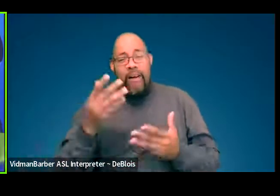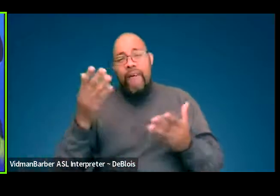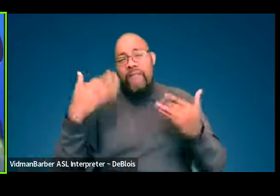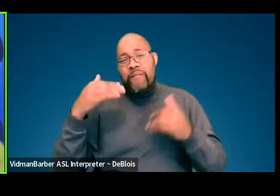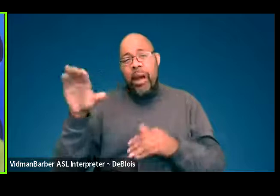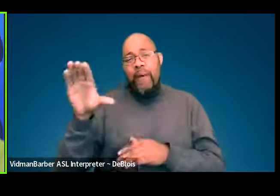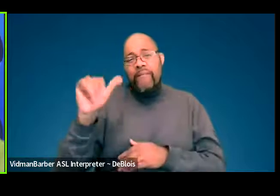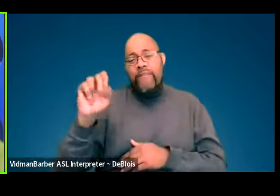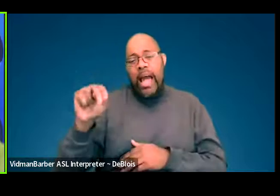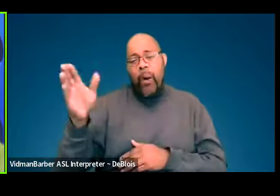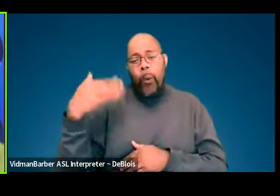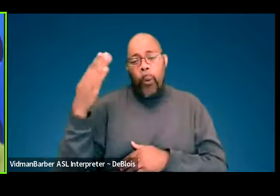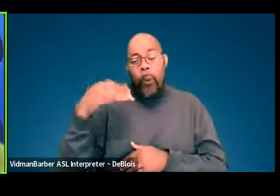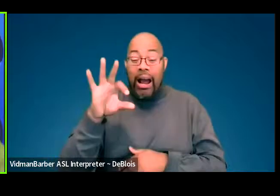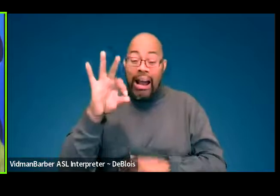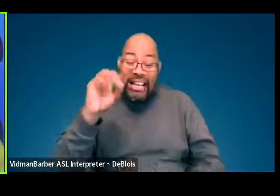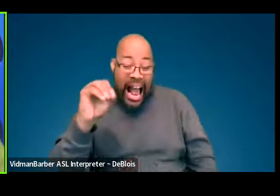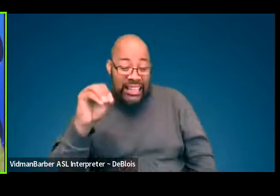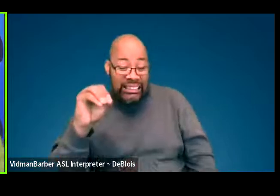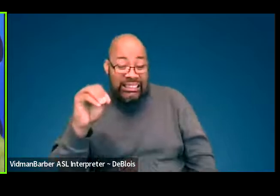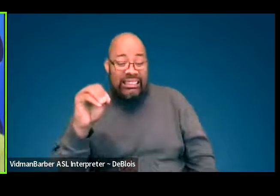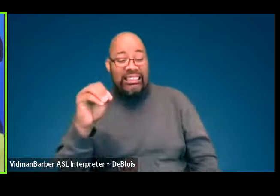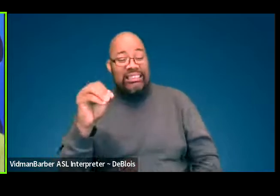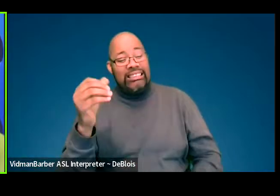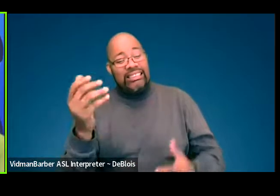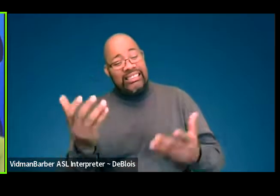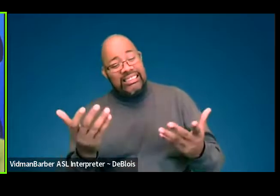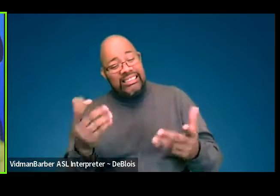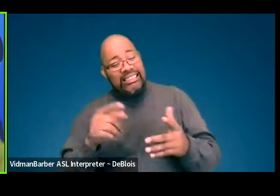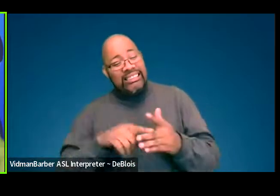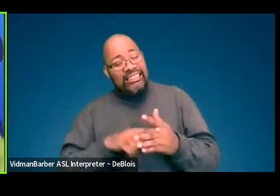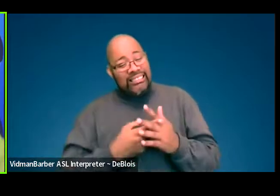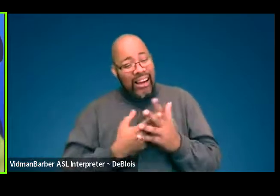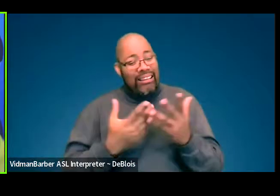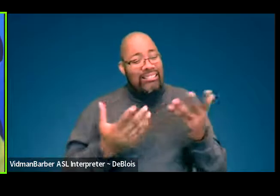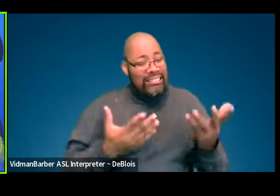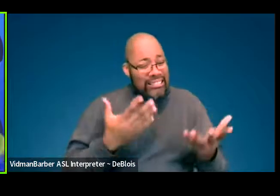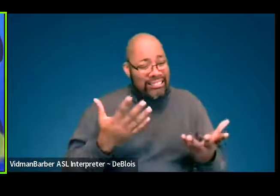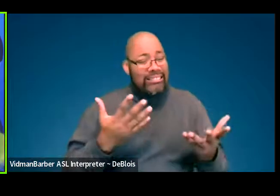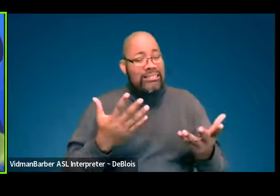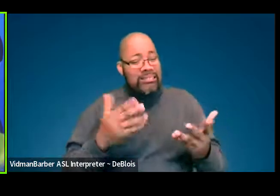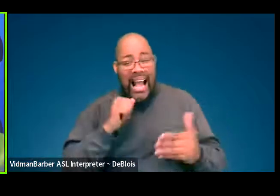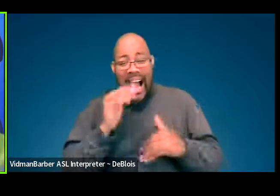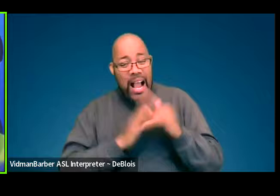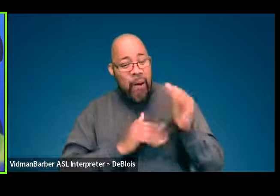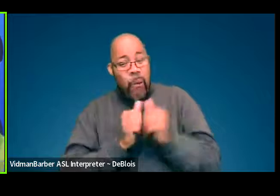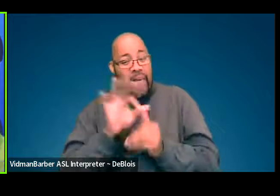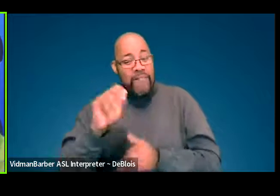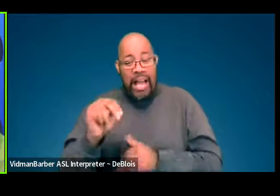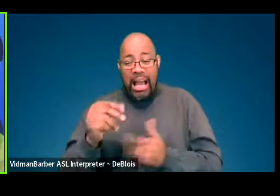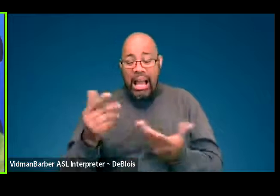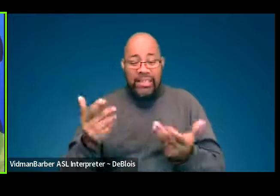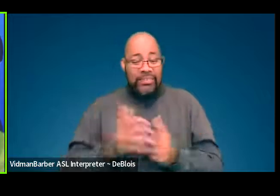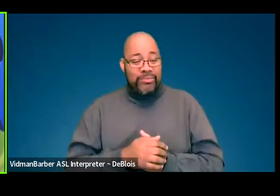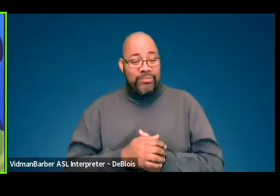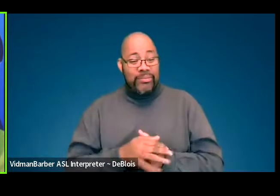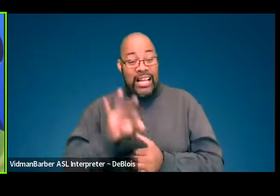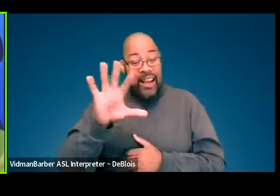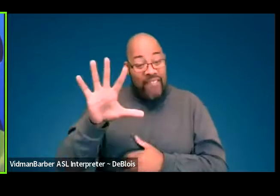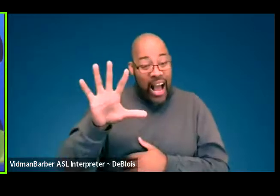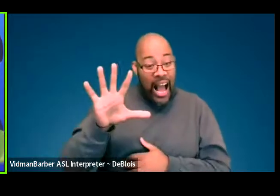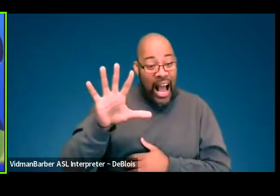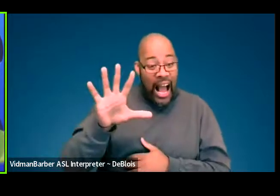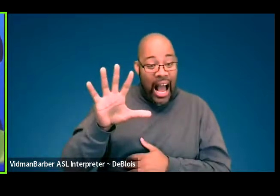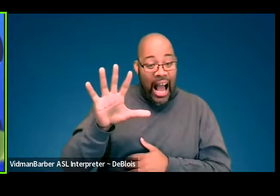fan. 90, start getting a little uncomfortable, even with a fan.